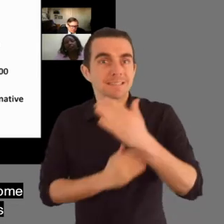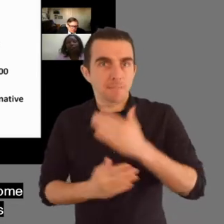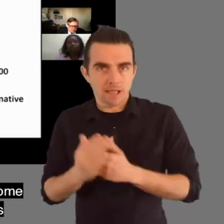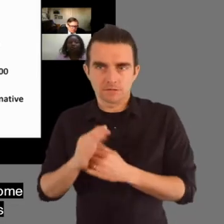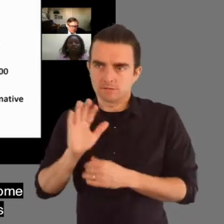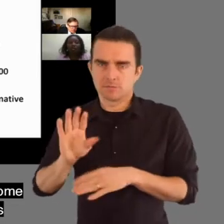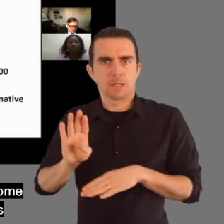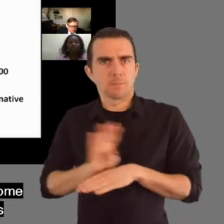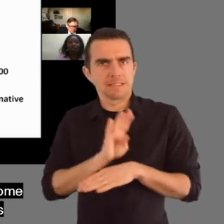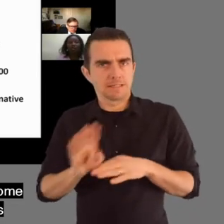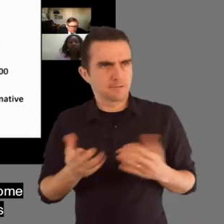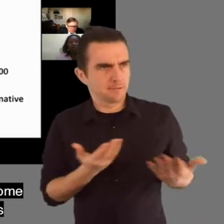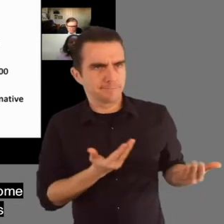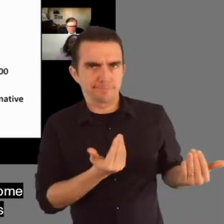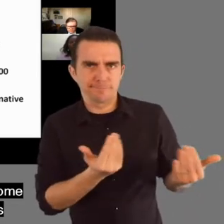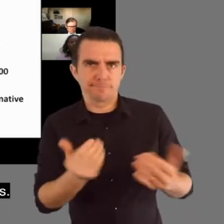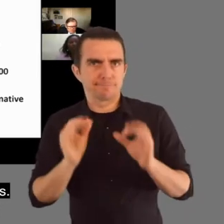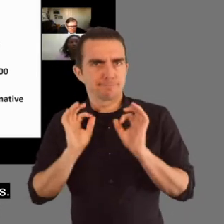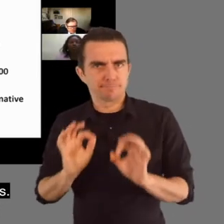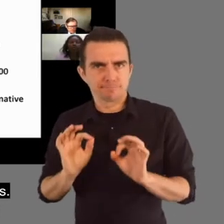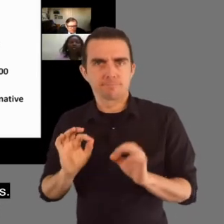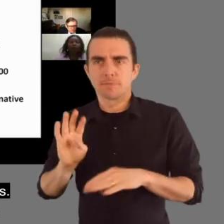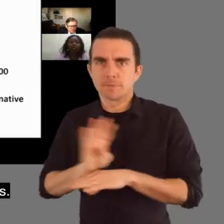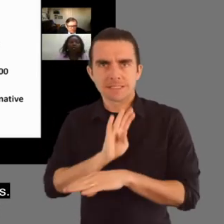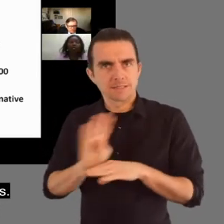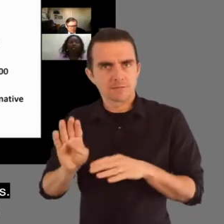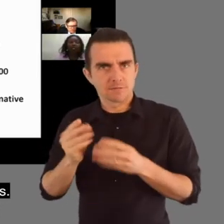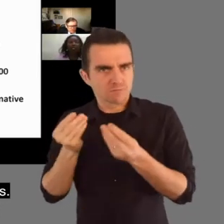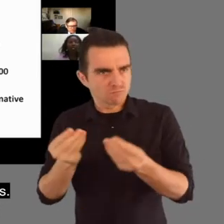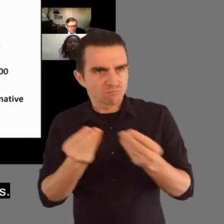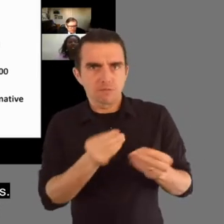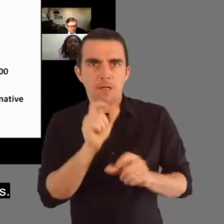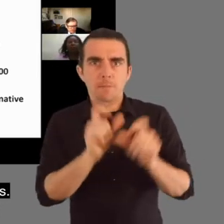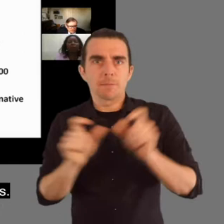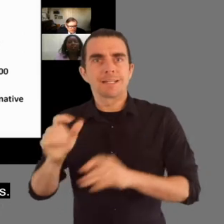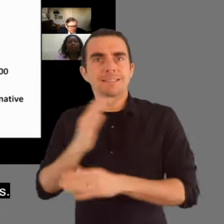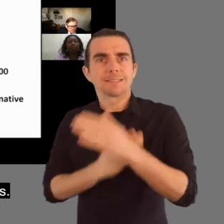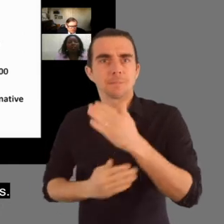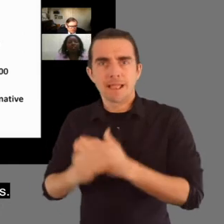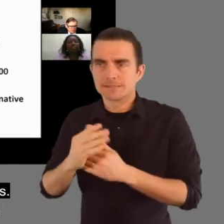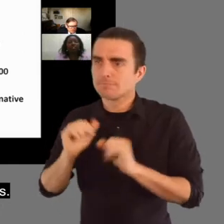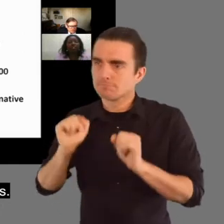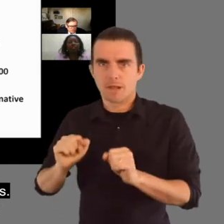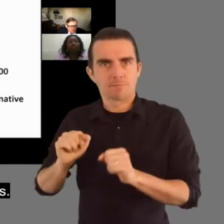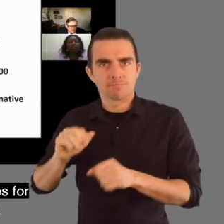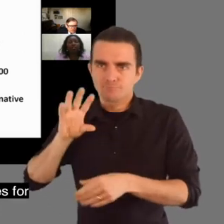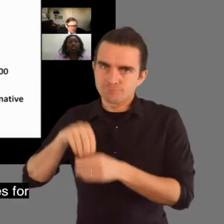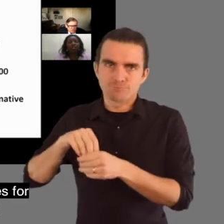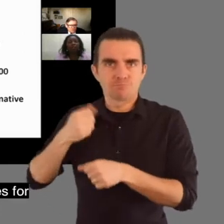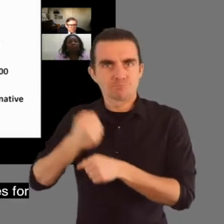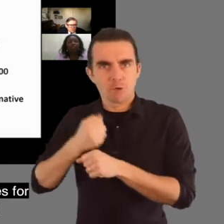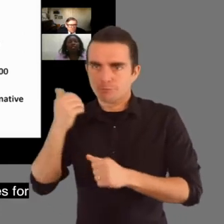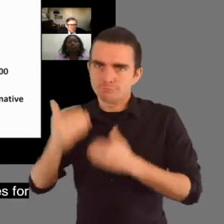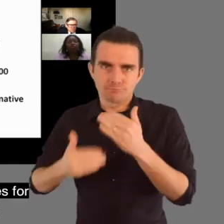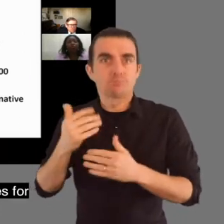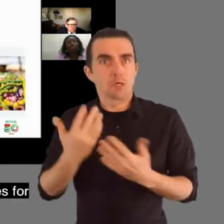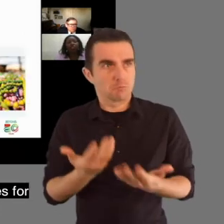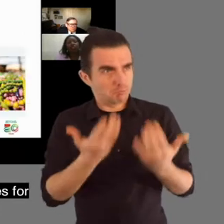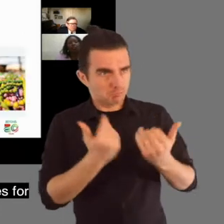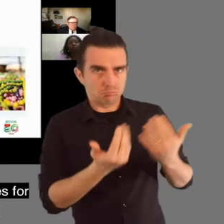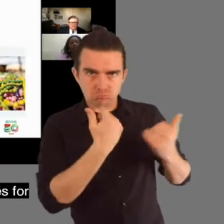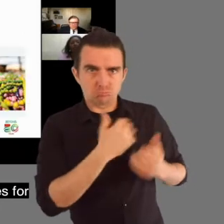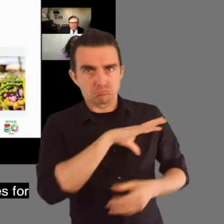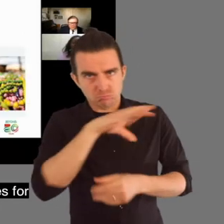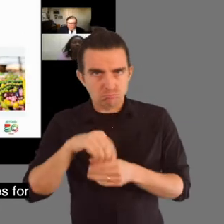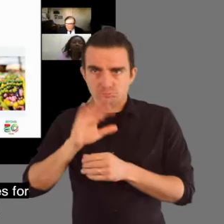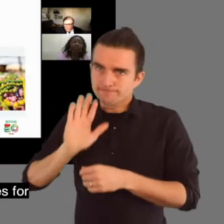alternative livelihoods for persons with disabilities. It is a business venture. It offers business opportunities